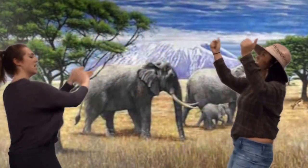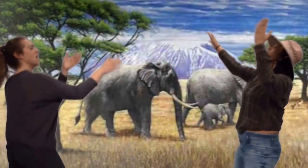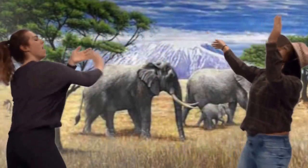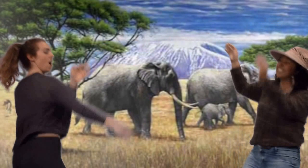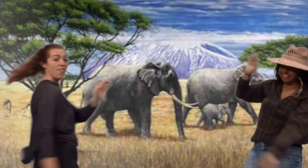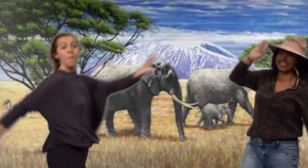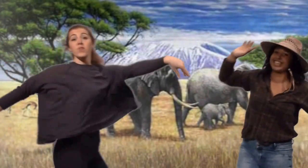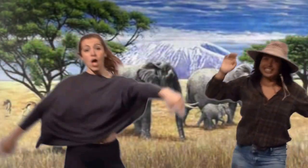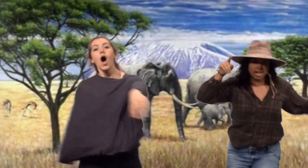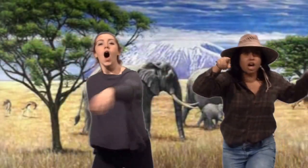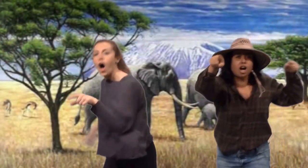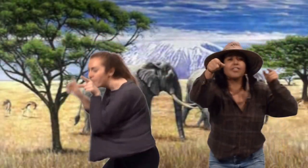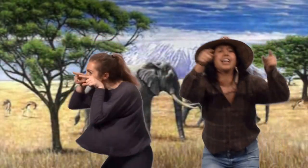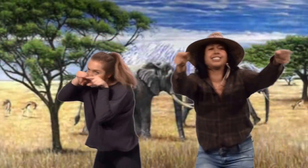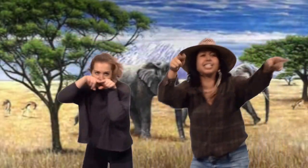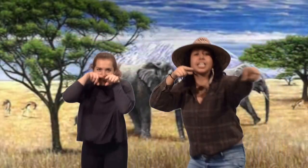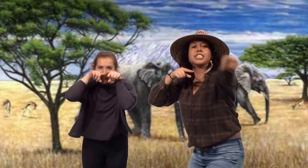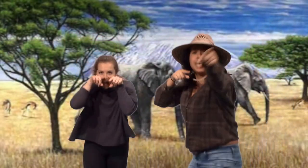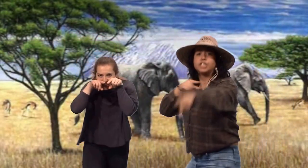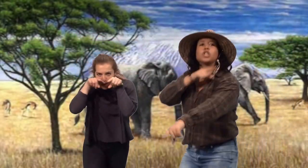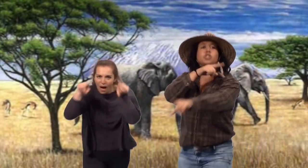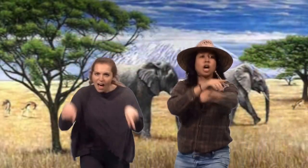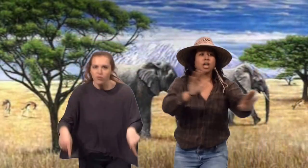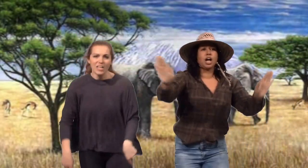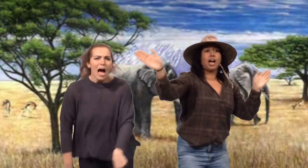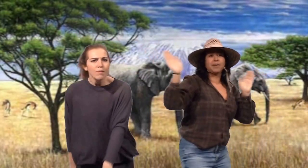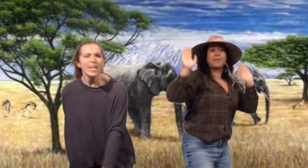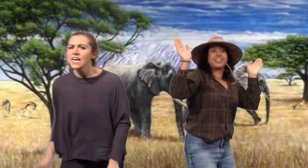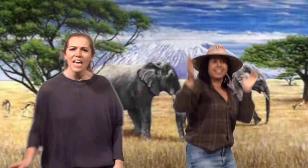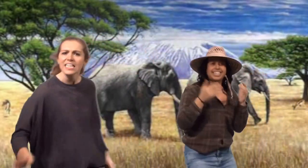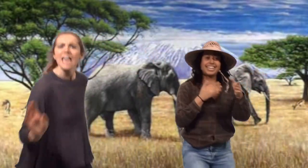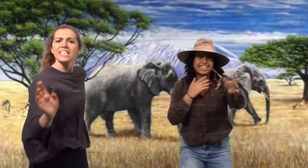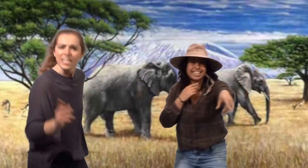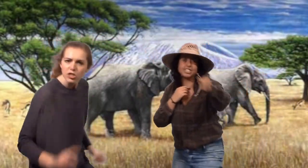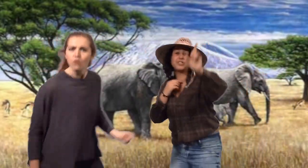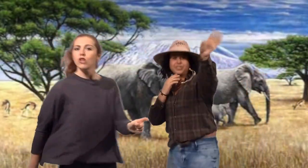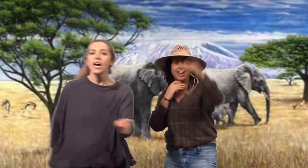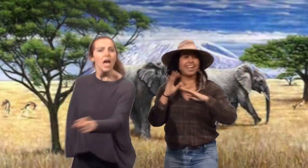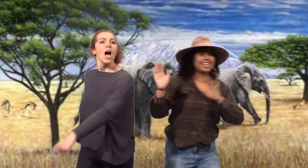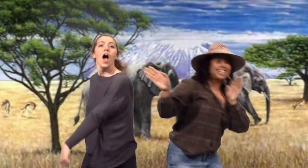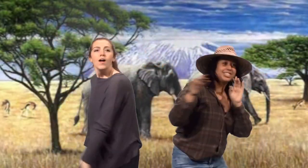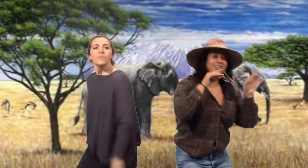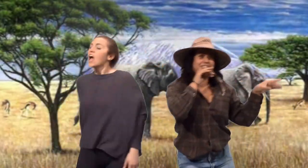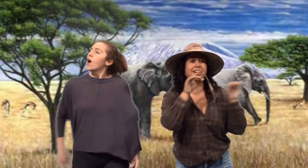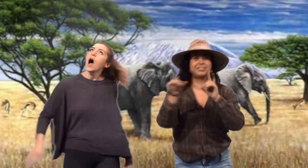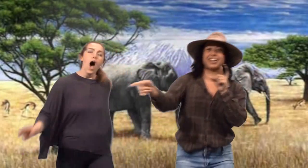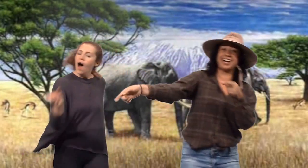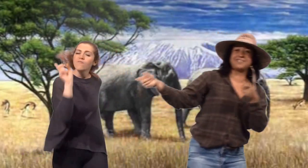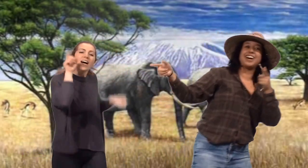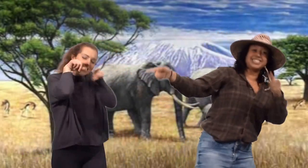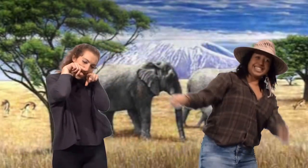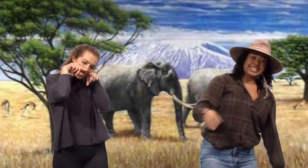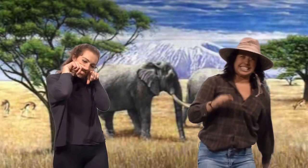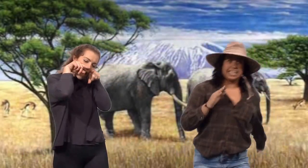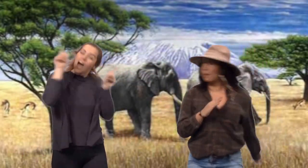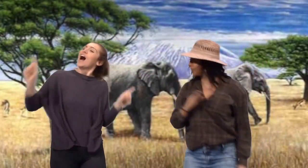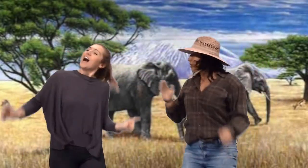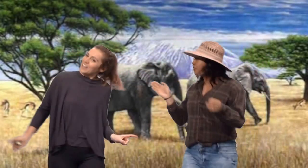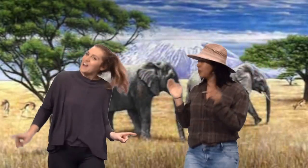with all them tusks inside that trunk? I'ma get your tusks, get you disgusted off my tusks. What you gonna do